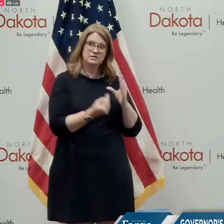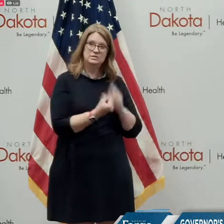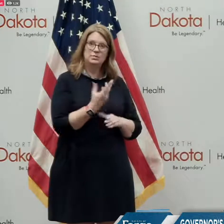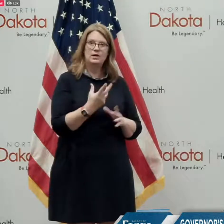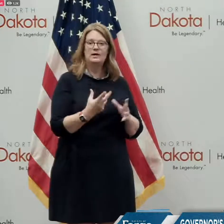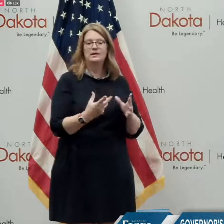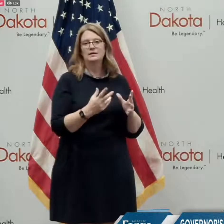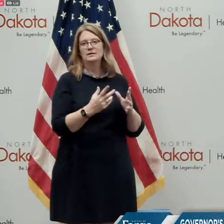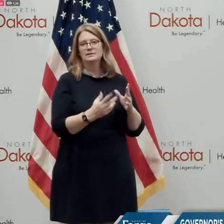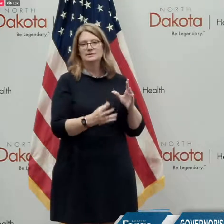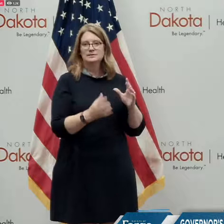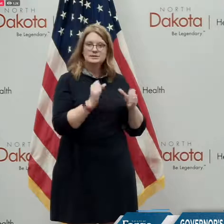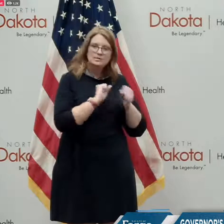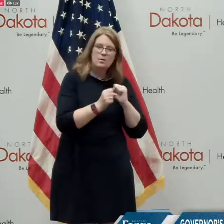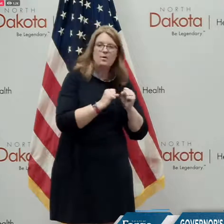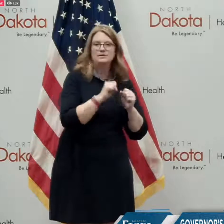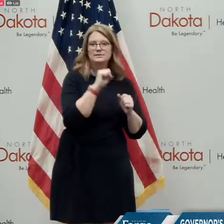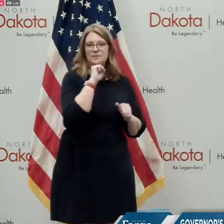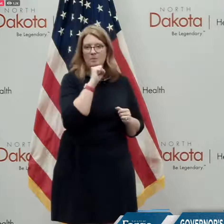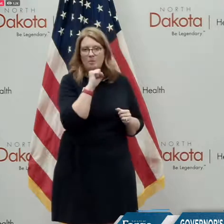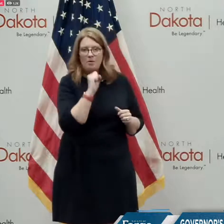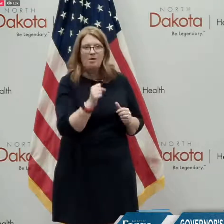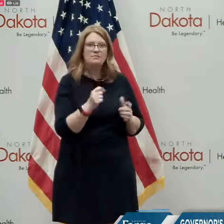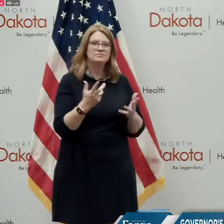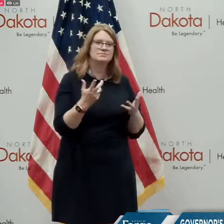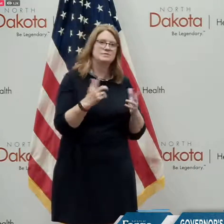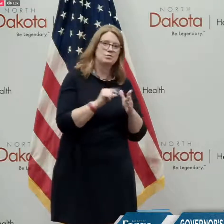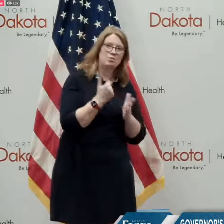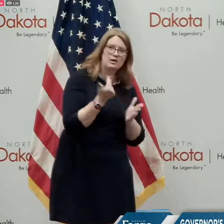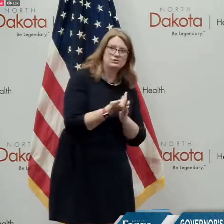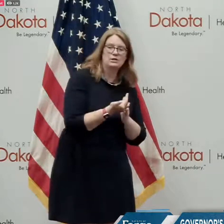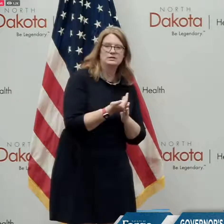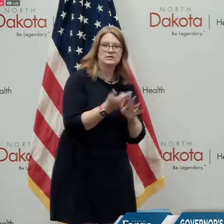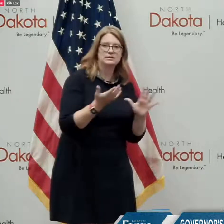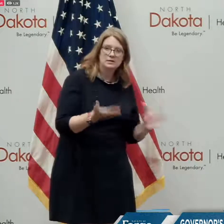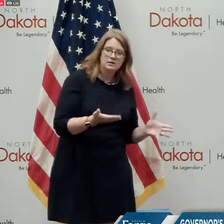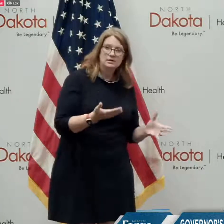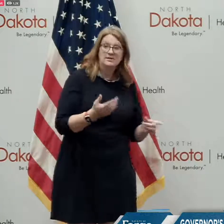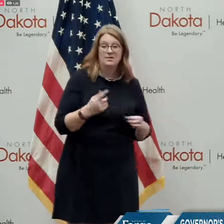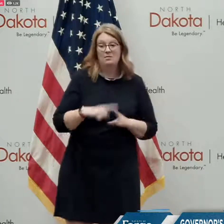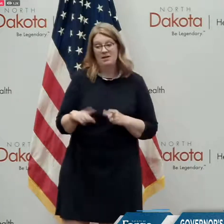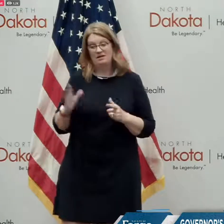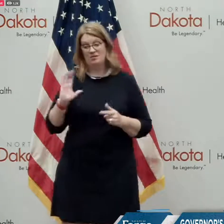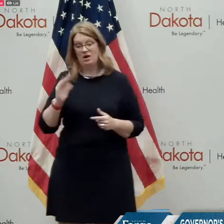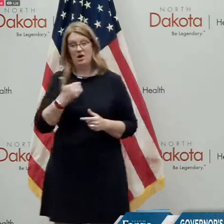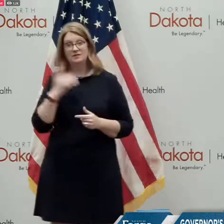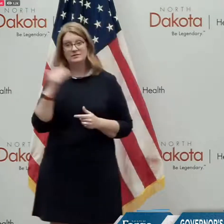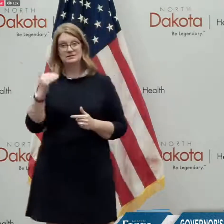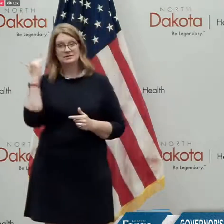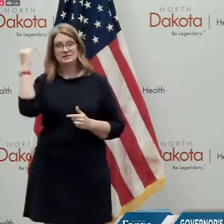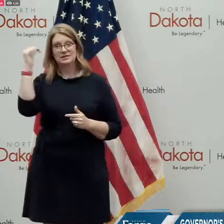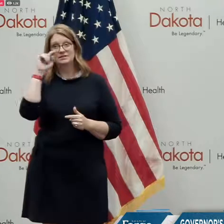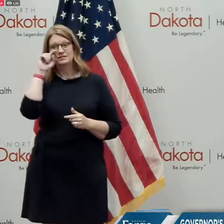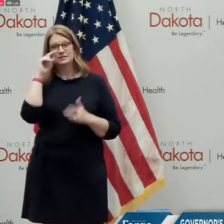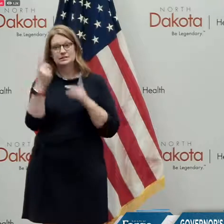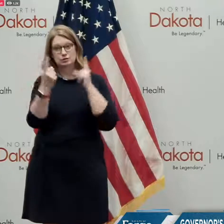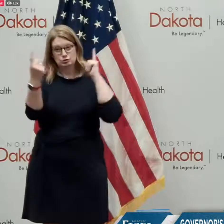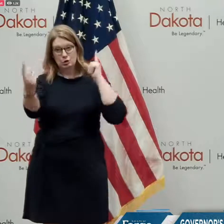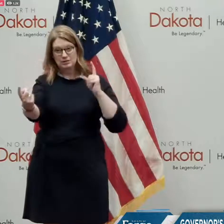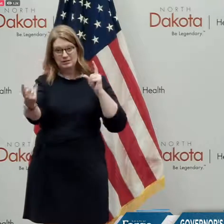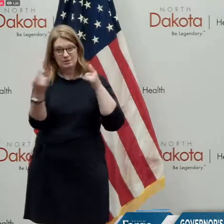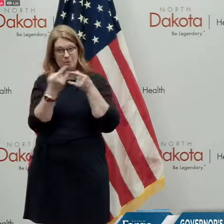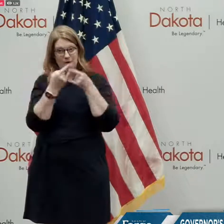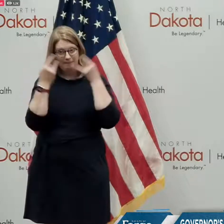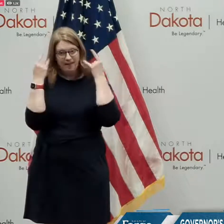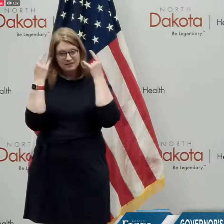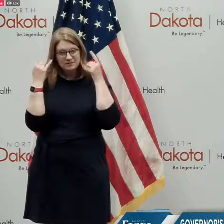spring POMs, their graduations, et cetera. And if what it takes for us as adults is to socially distance and wear a mask, if we